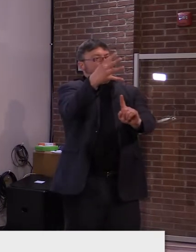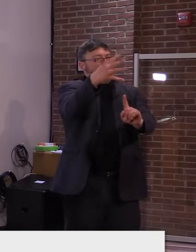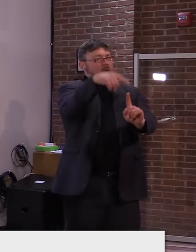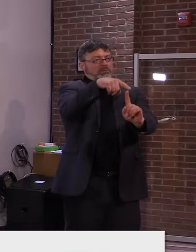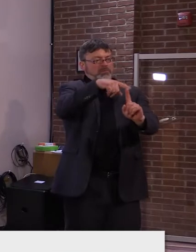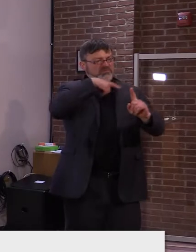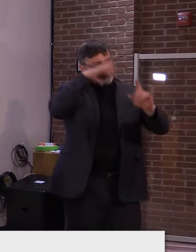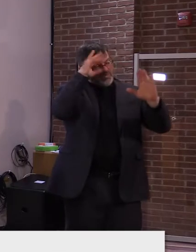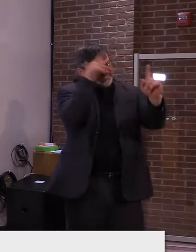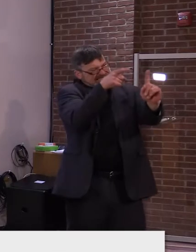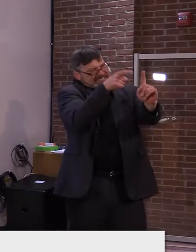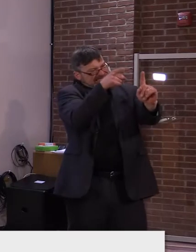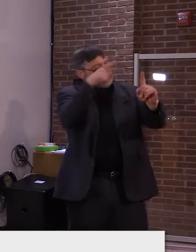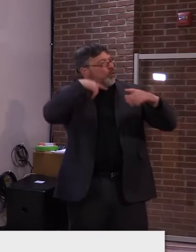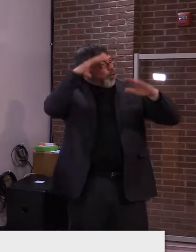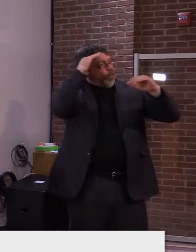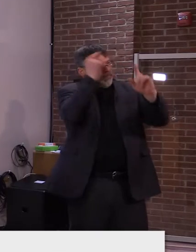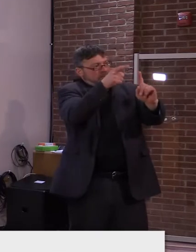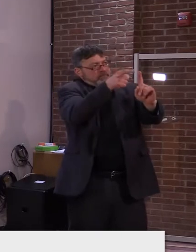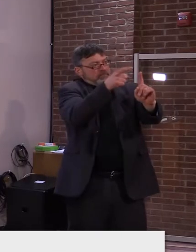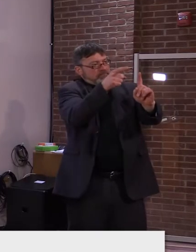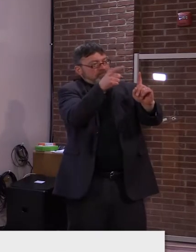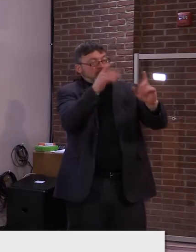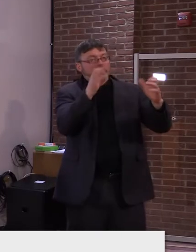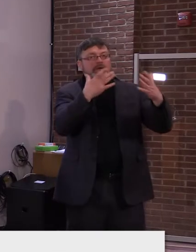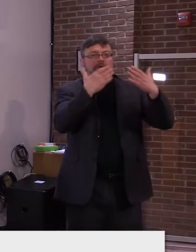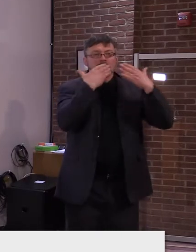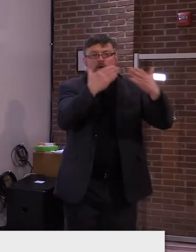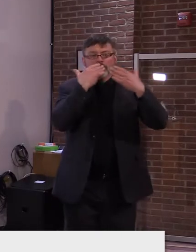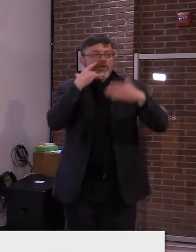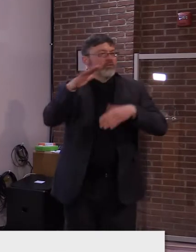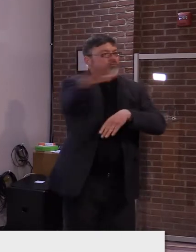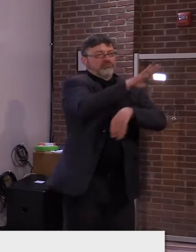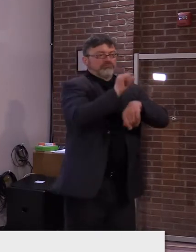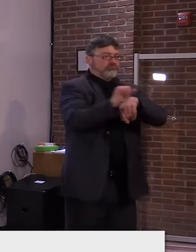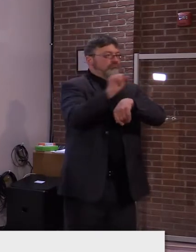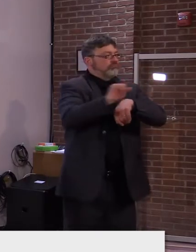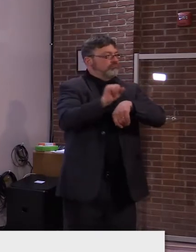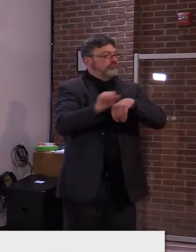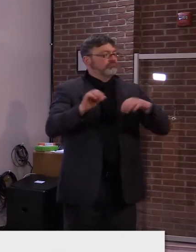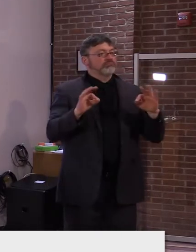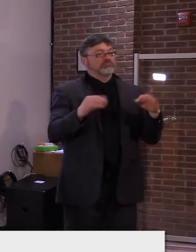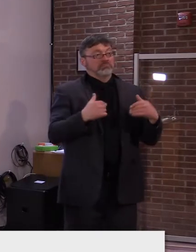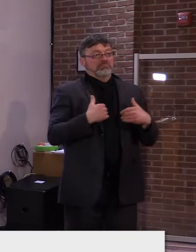you. I will now turn it over to Dr. Levine for a health update.